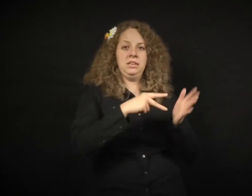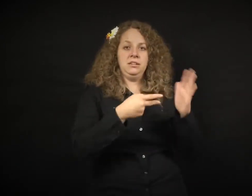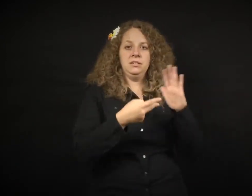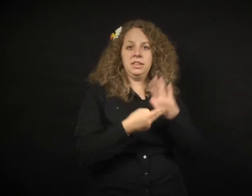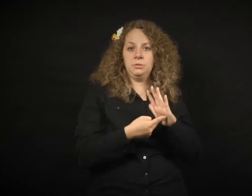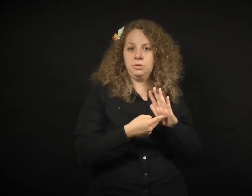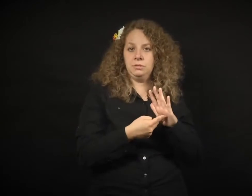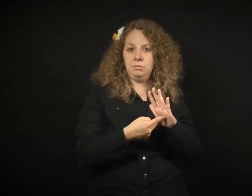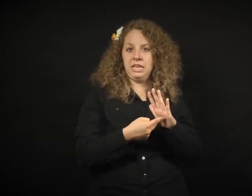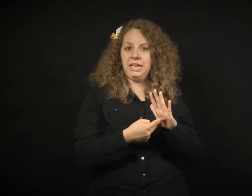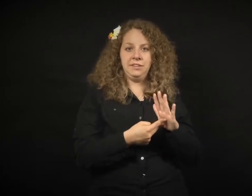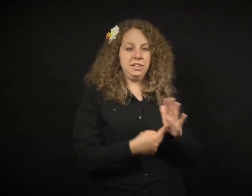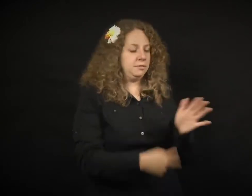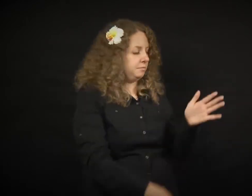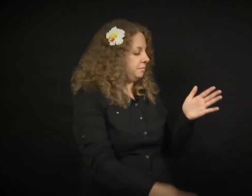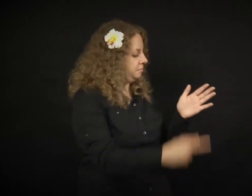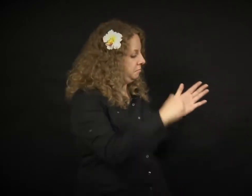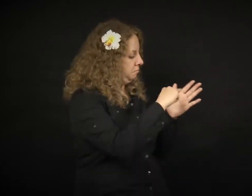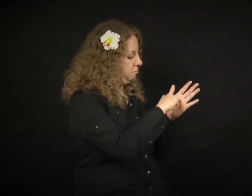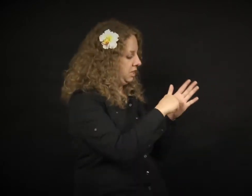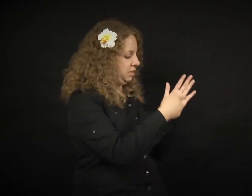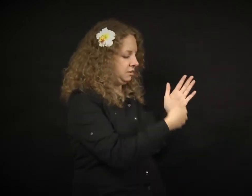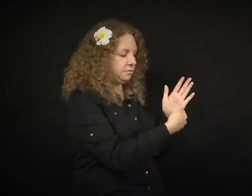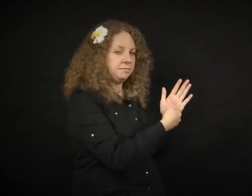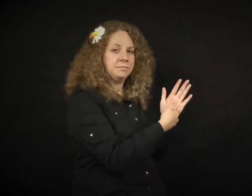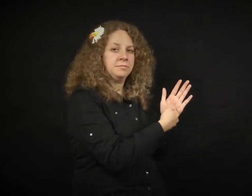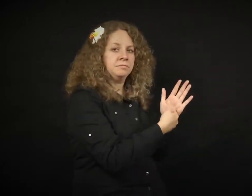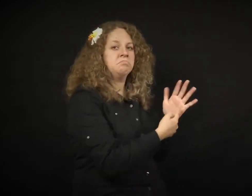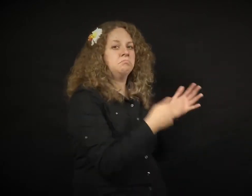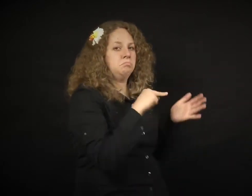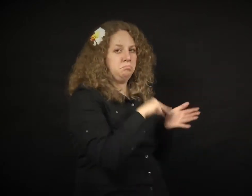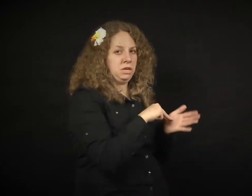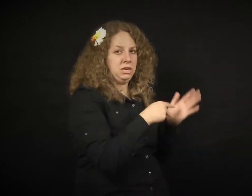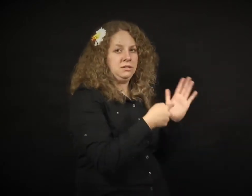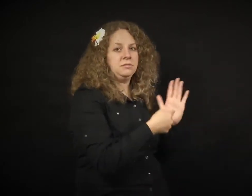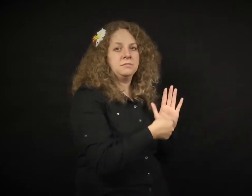Mean, like the meaning of it. Mean. Mean.